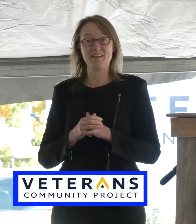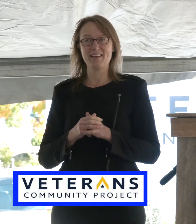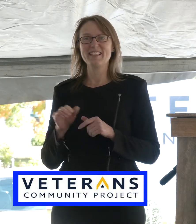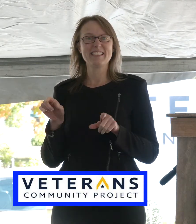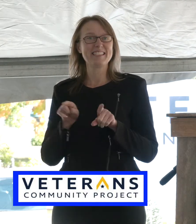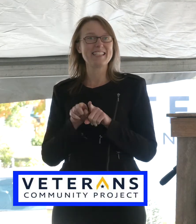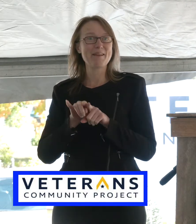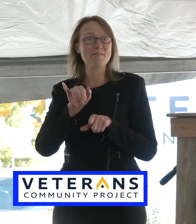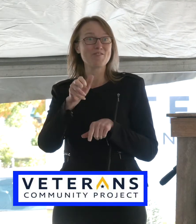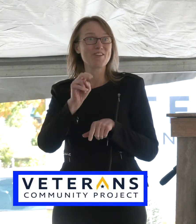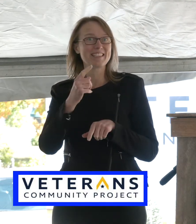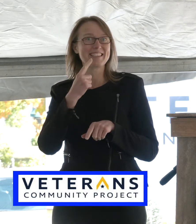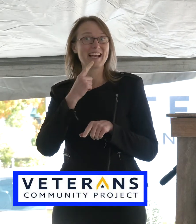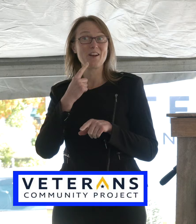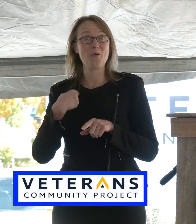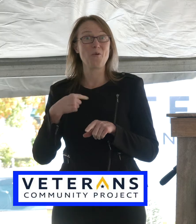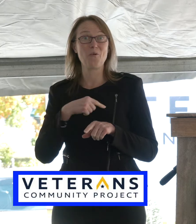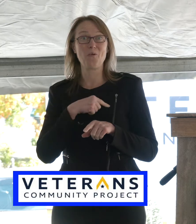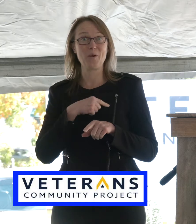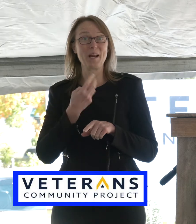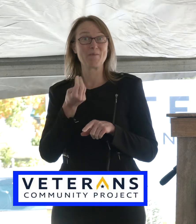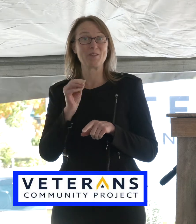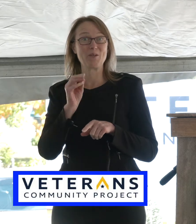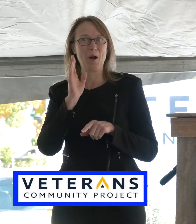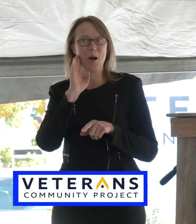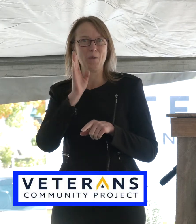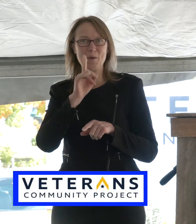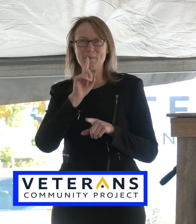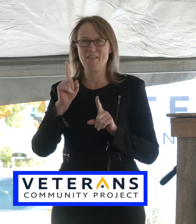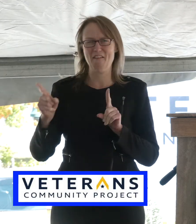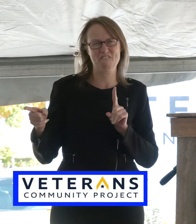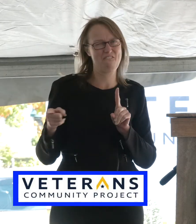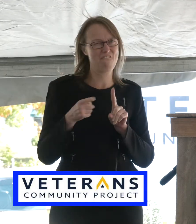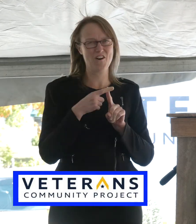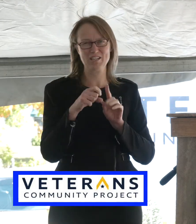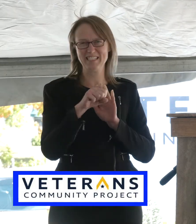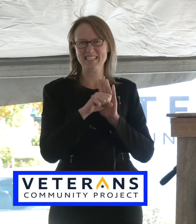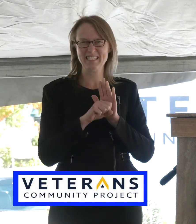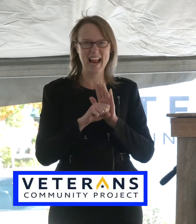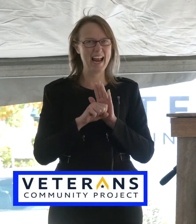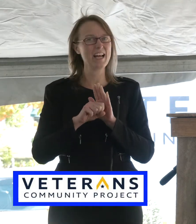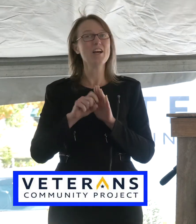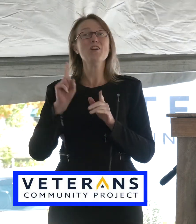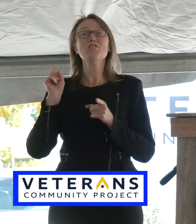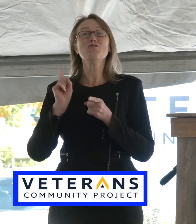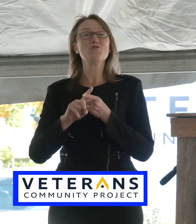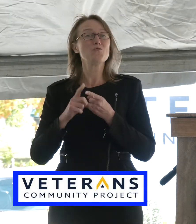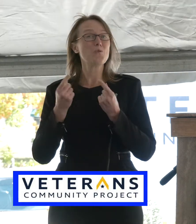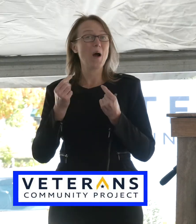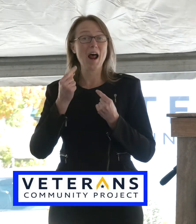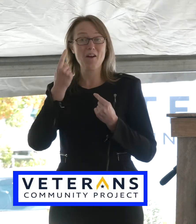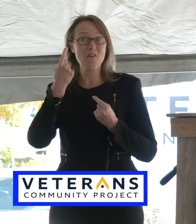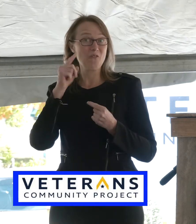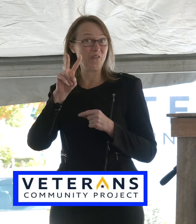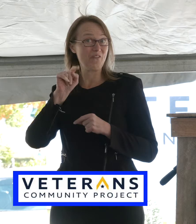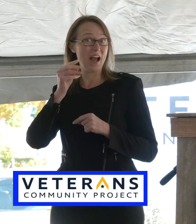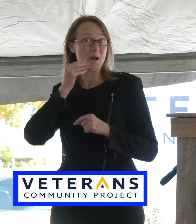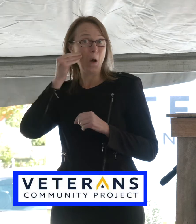state in our nation to be able to eradicate veteran homelessness. How about that,